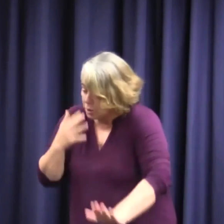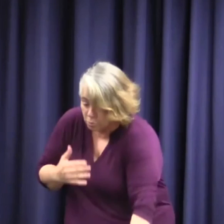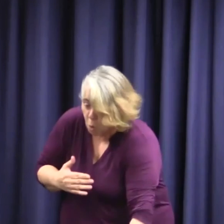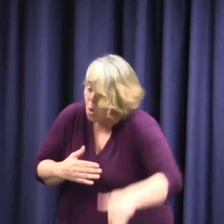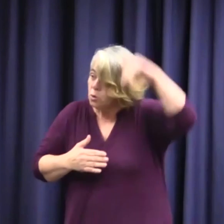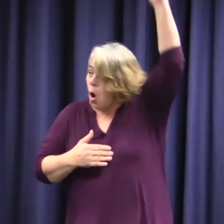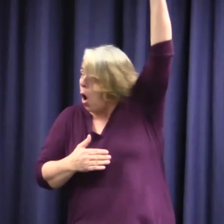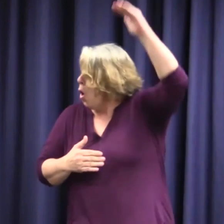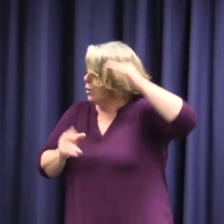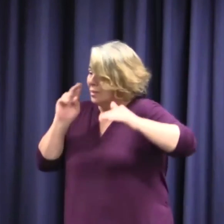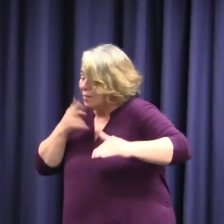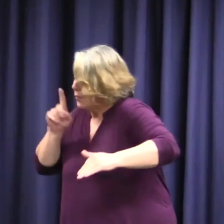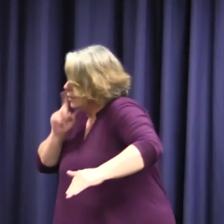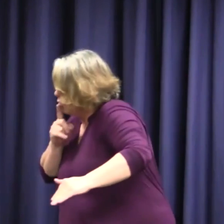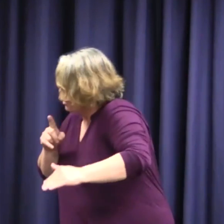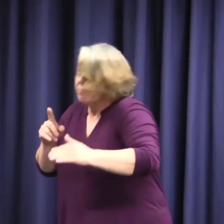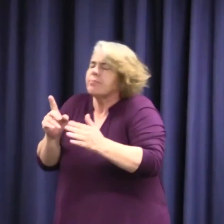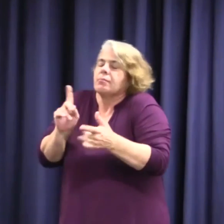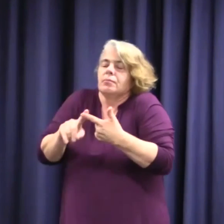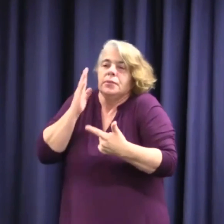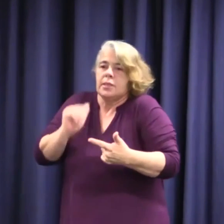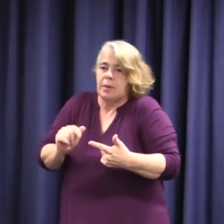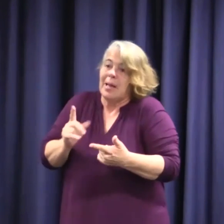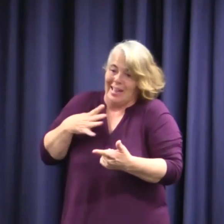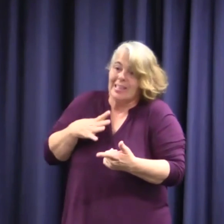what illness you've got, it doesn't matter what age you are either.